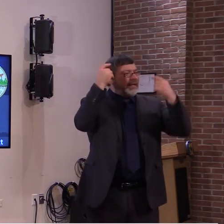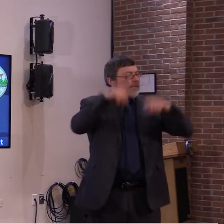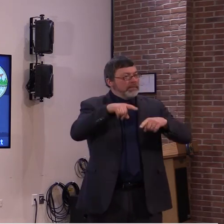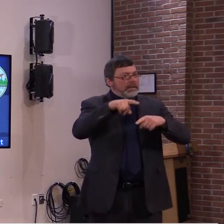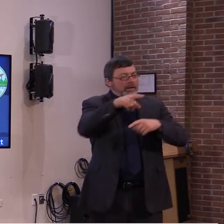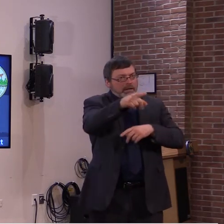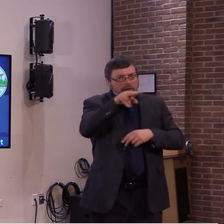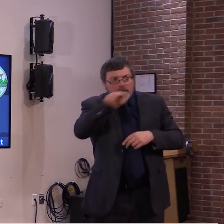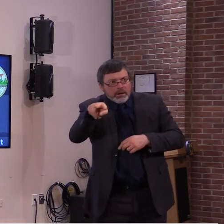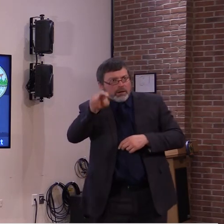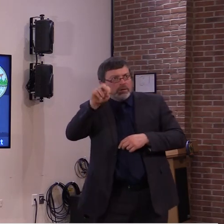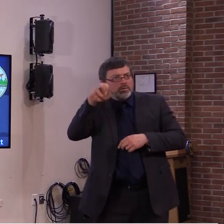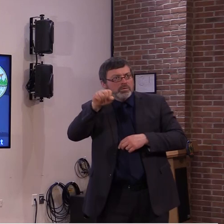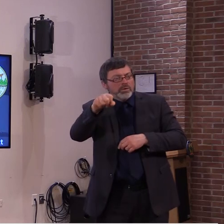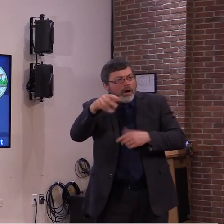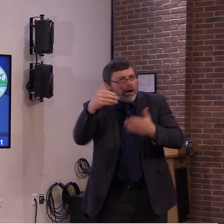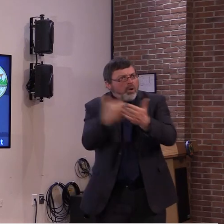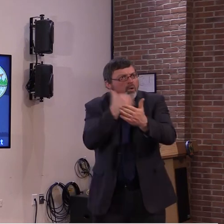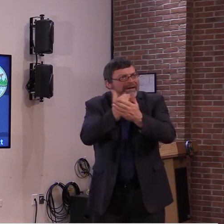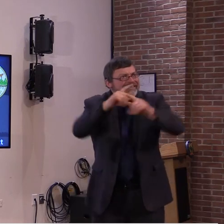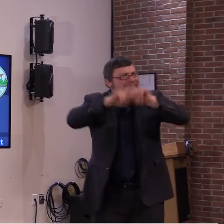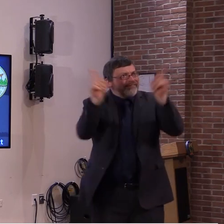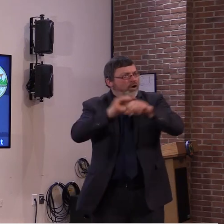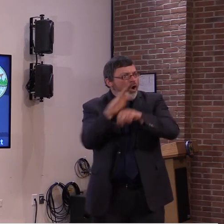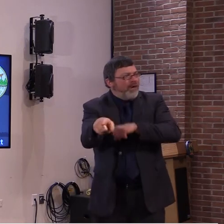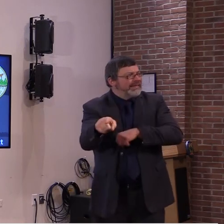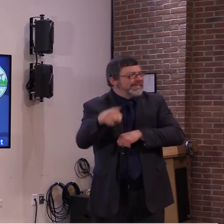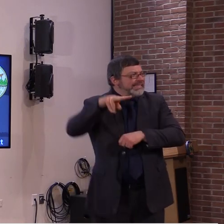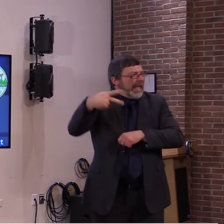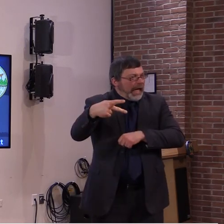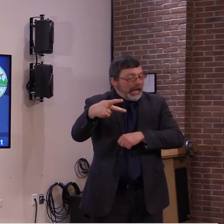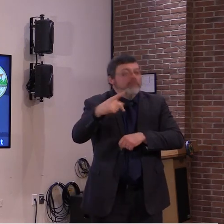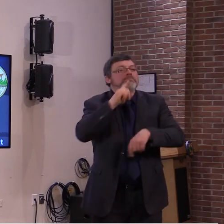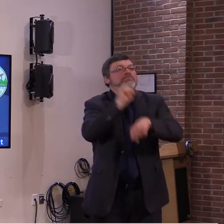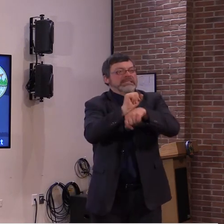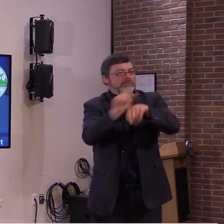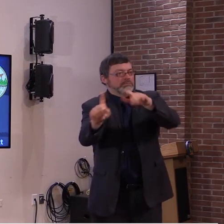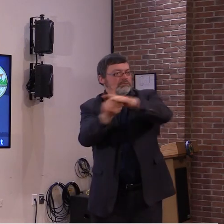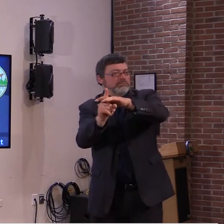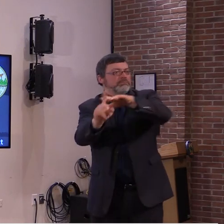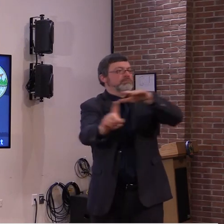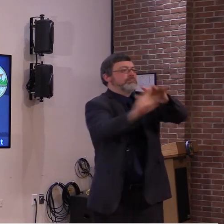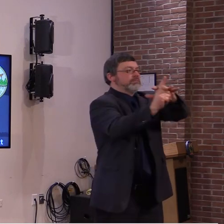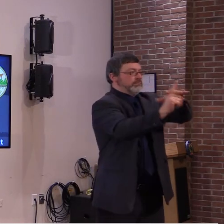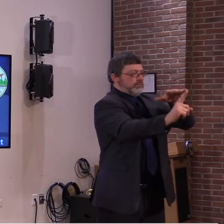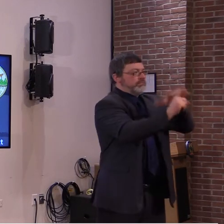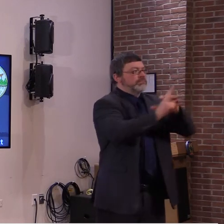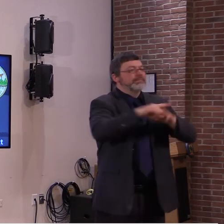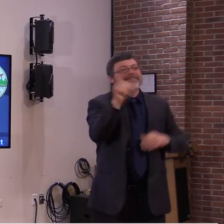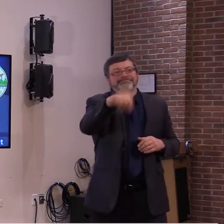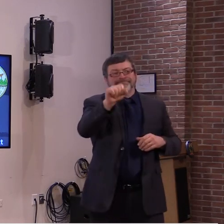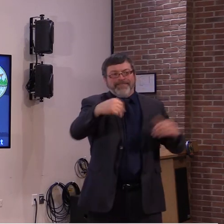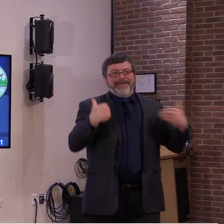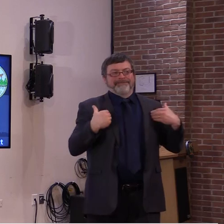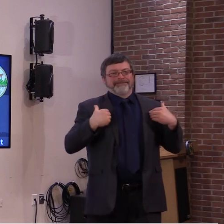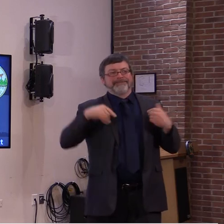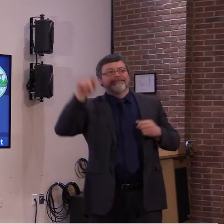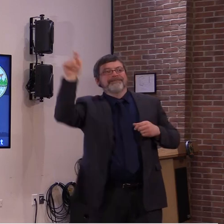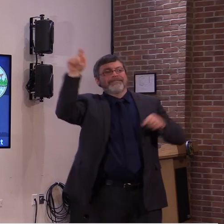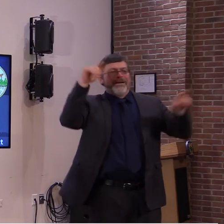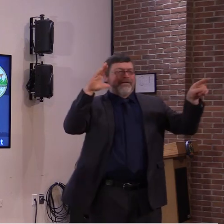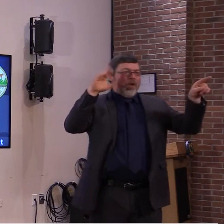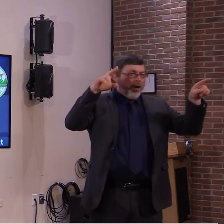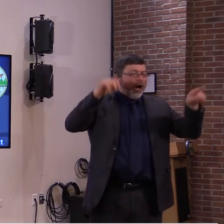Just to summarize, the variant seems to spread more easily and quickly, but currently there's no evidence